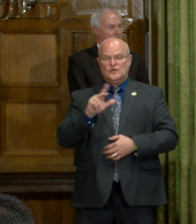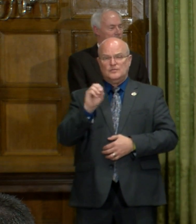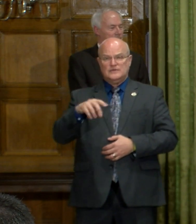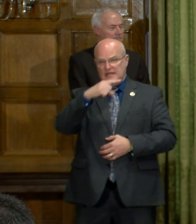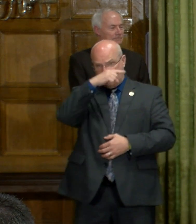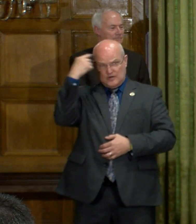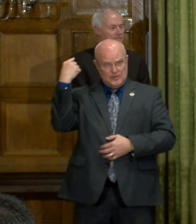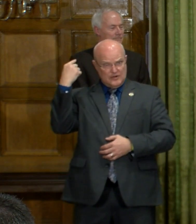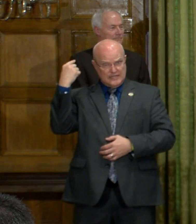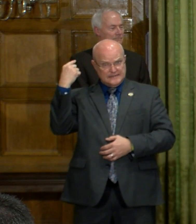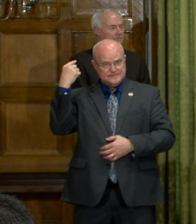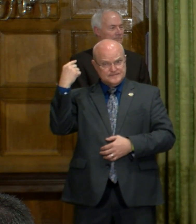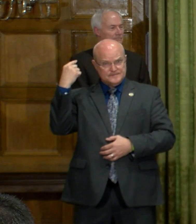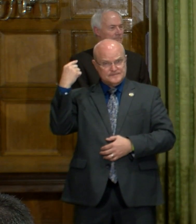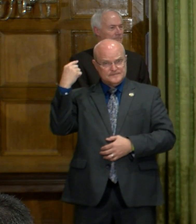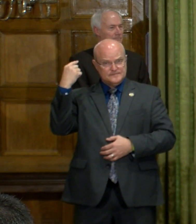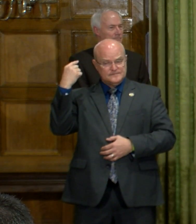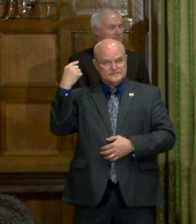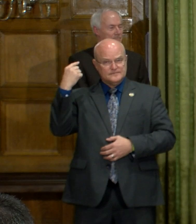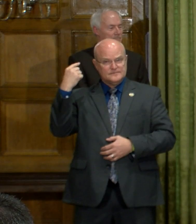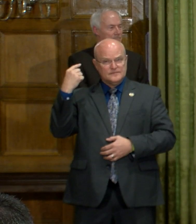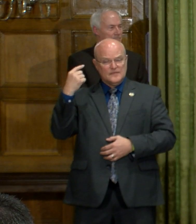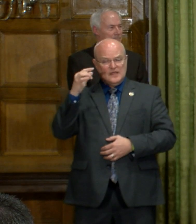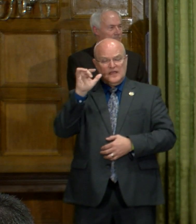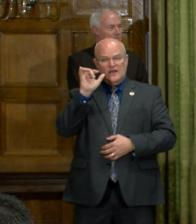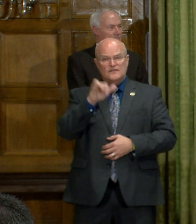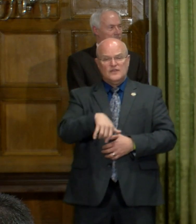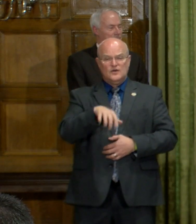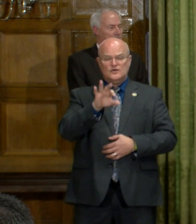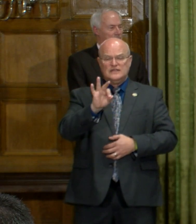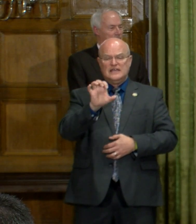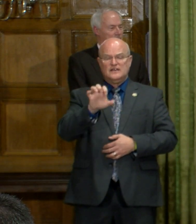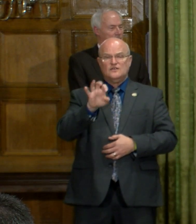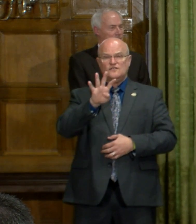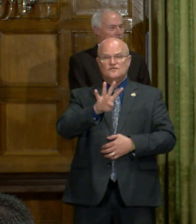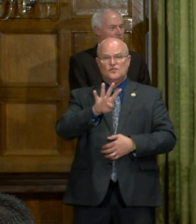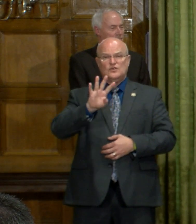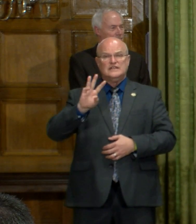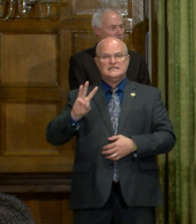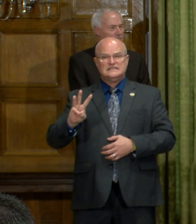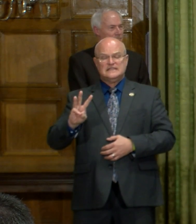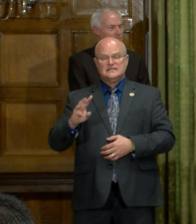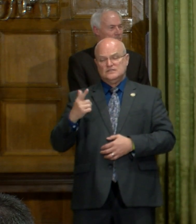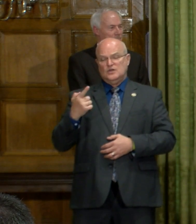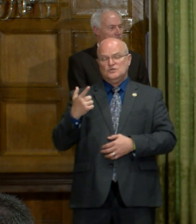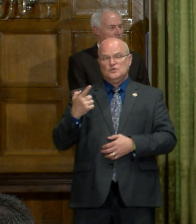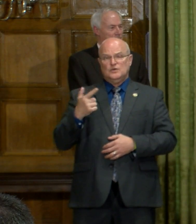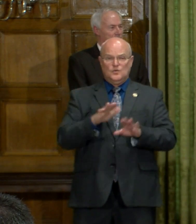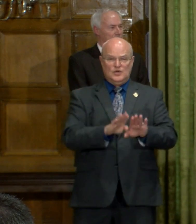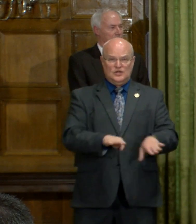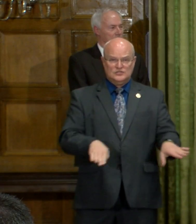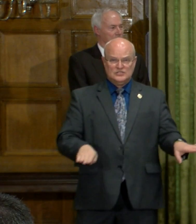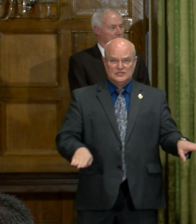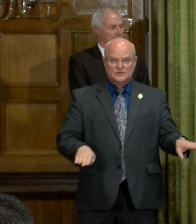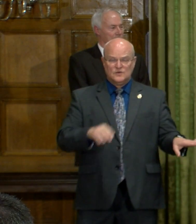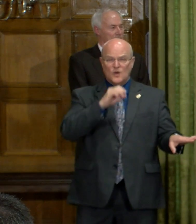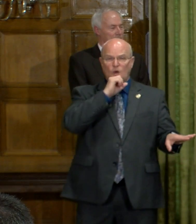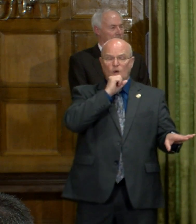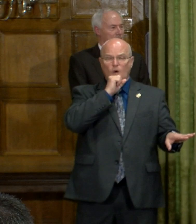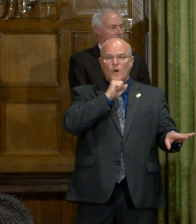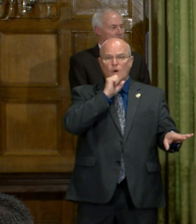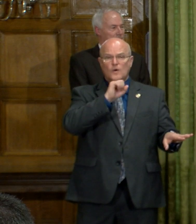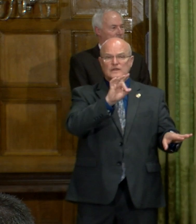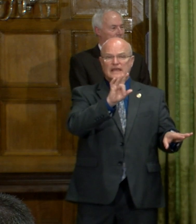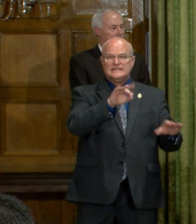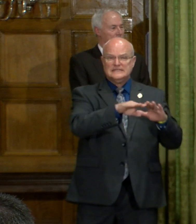23% African American. Of those 946, 21 are children less than the age